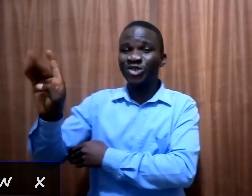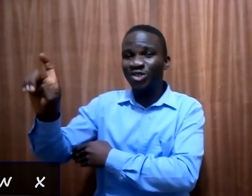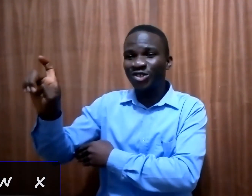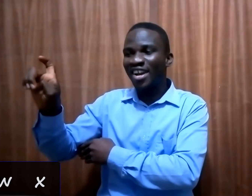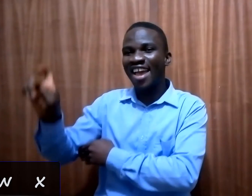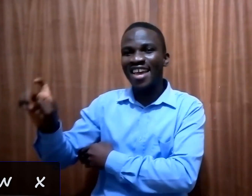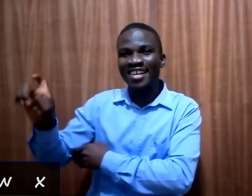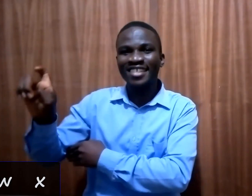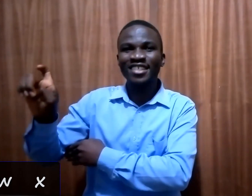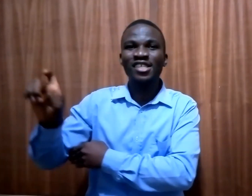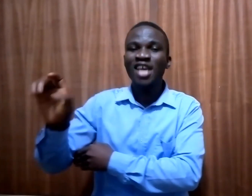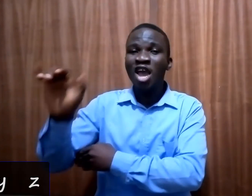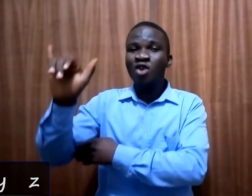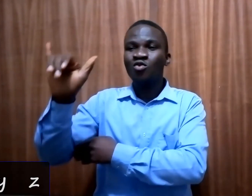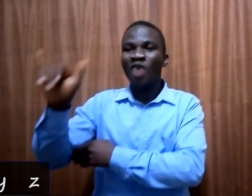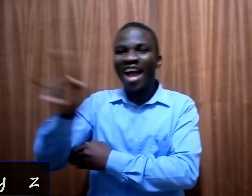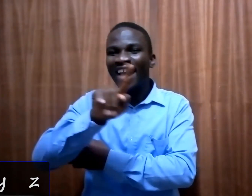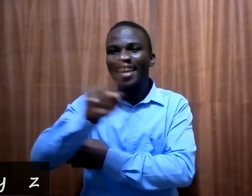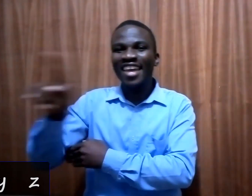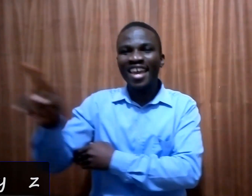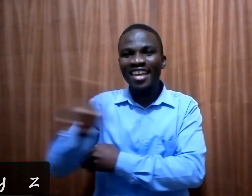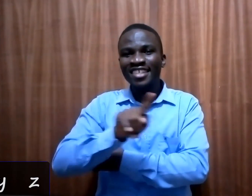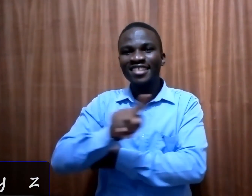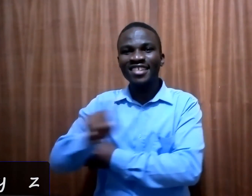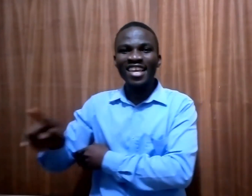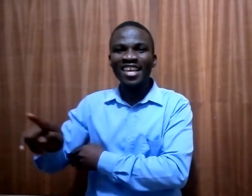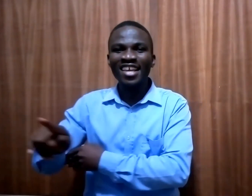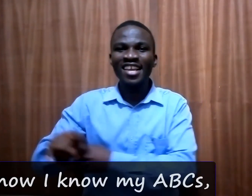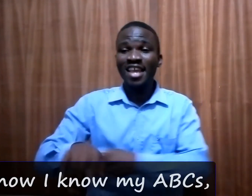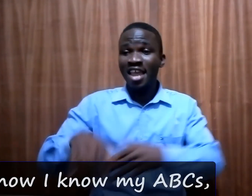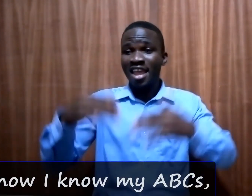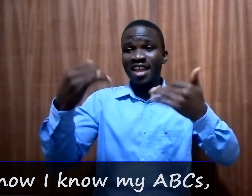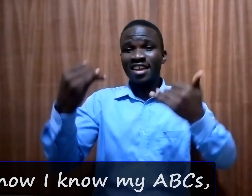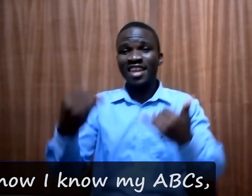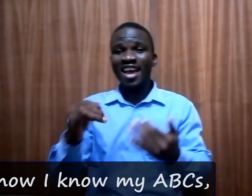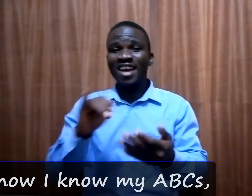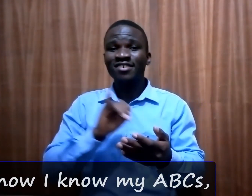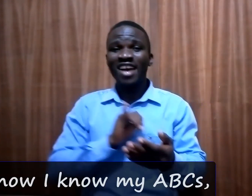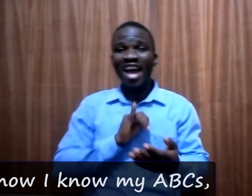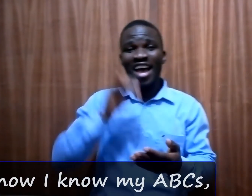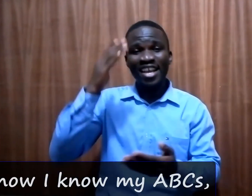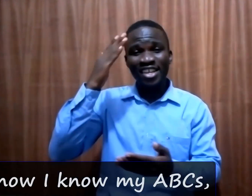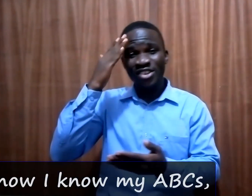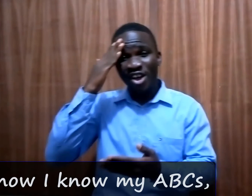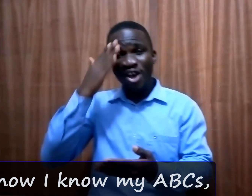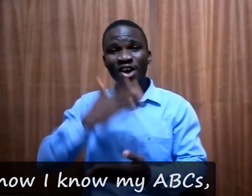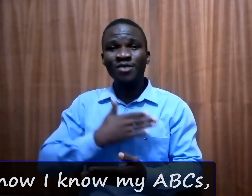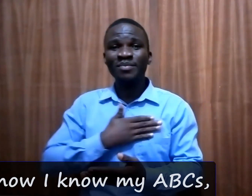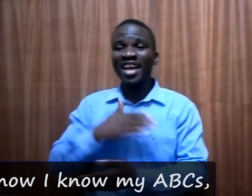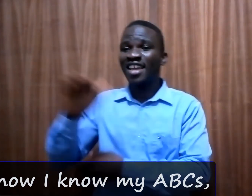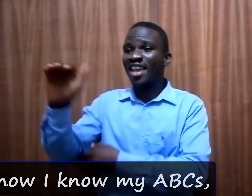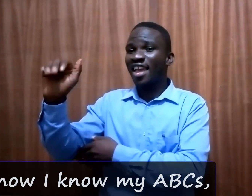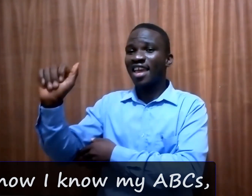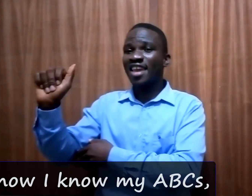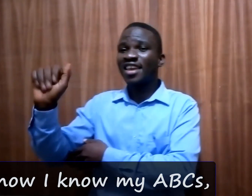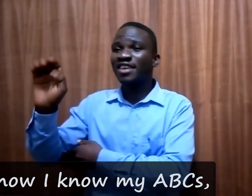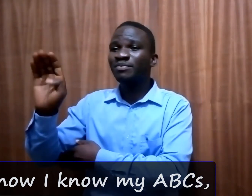W, X, Y, and Z. Now I know